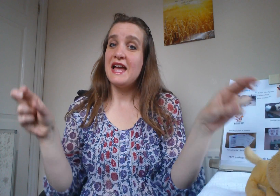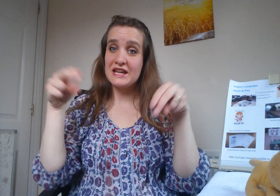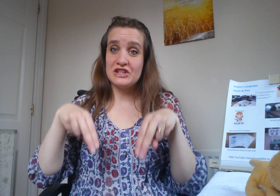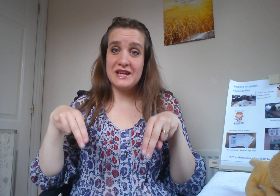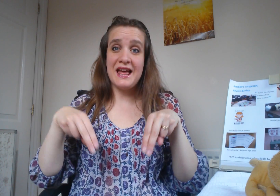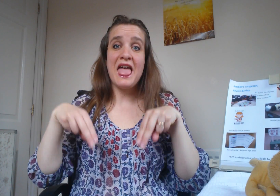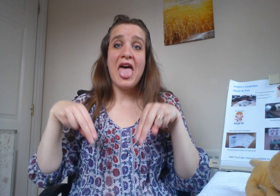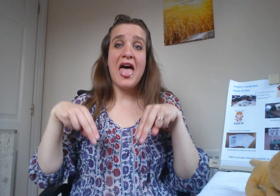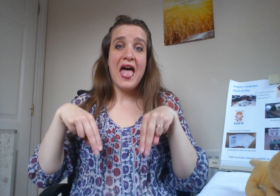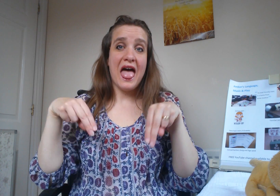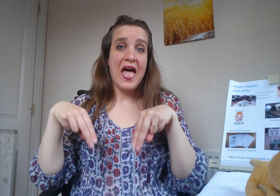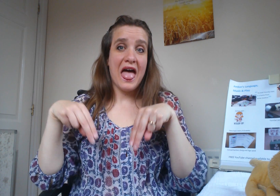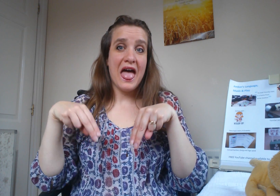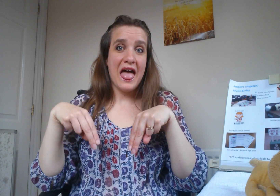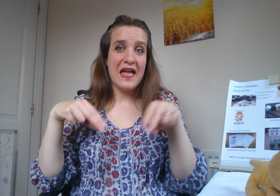Un chien.